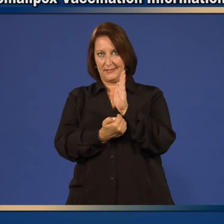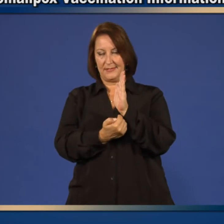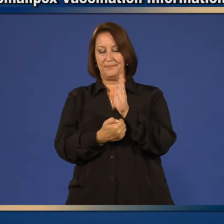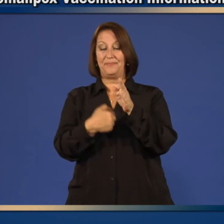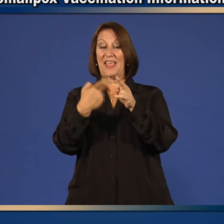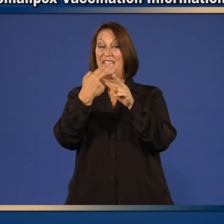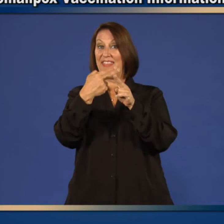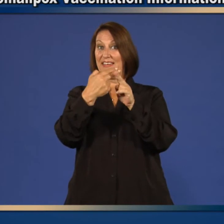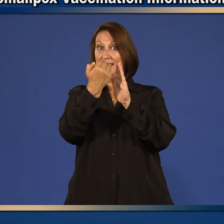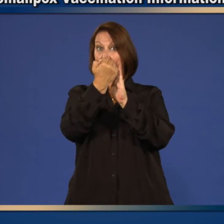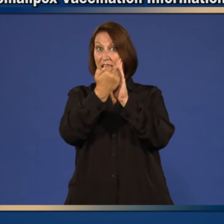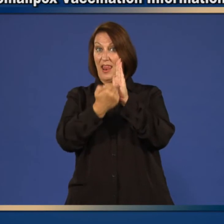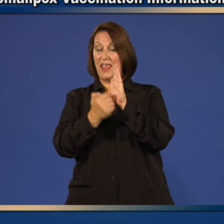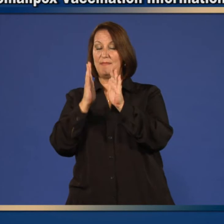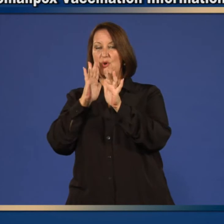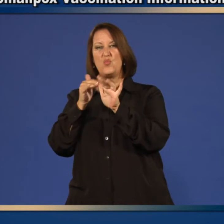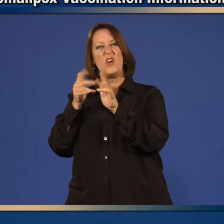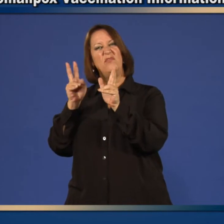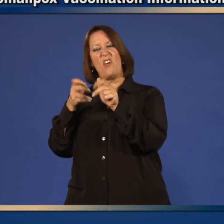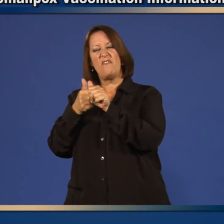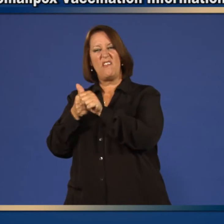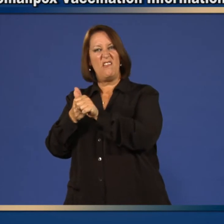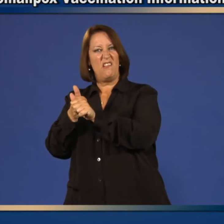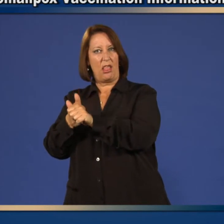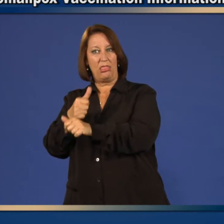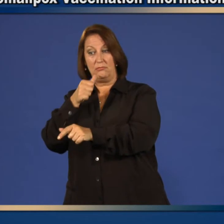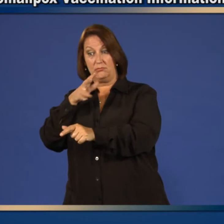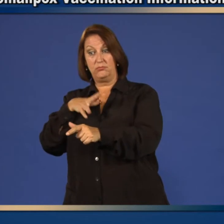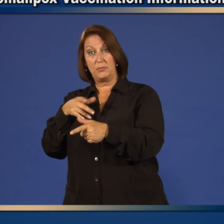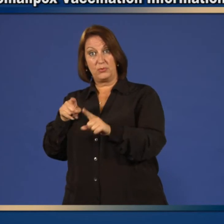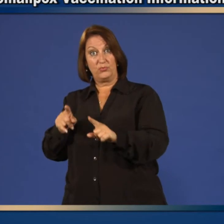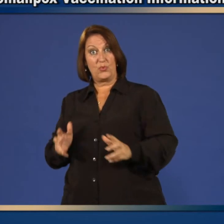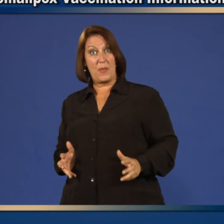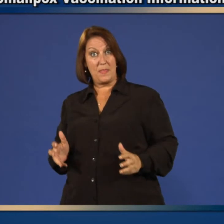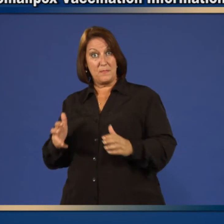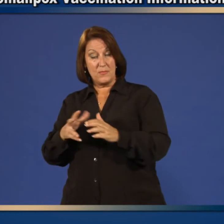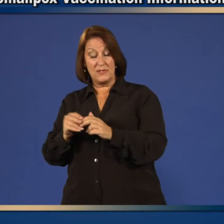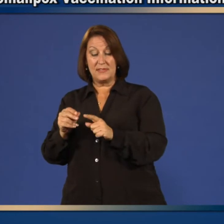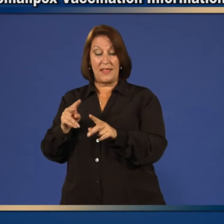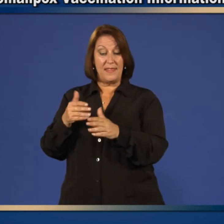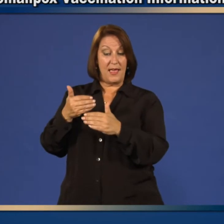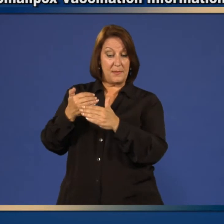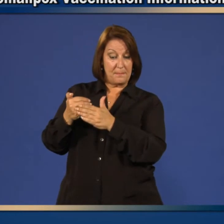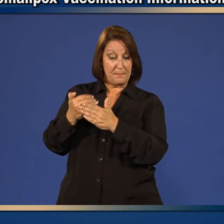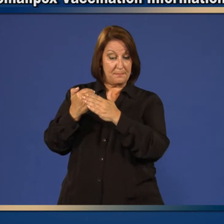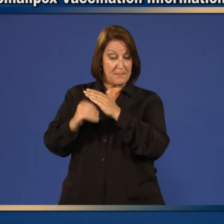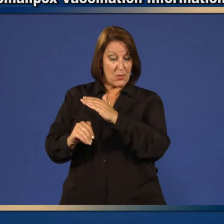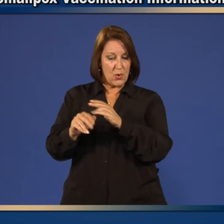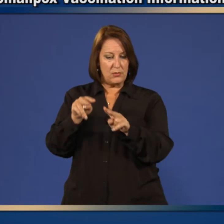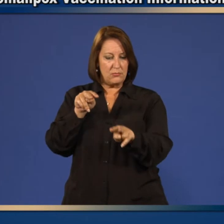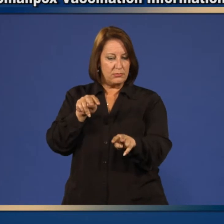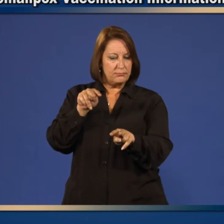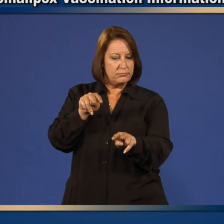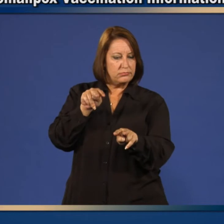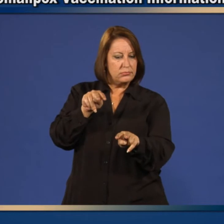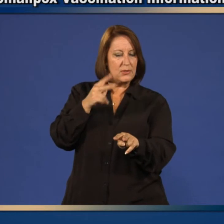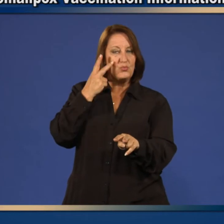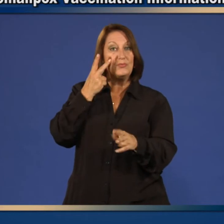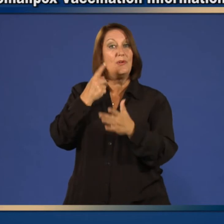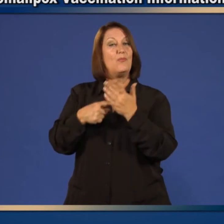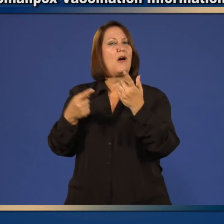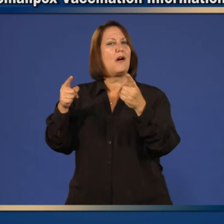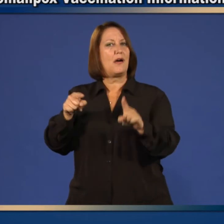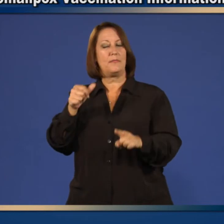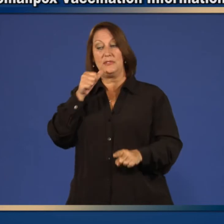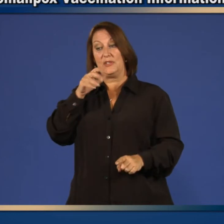This registry will follow women during their pregnancies and their babies after they are born to better